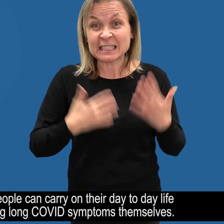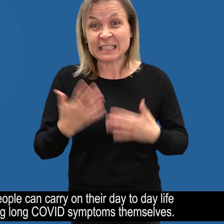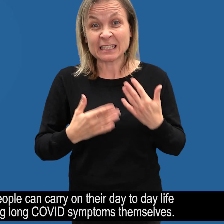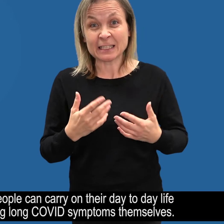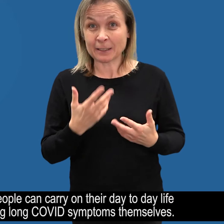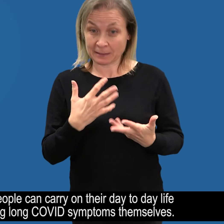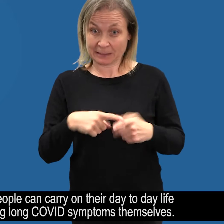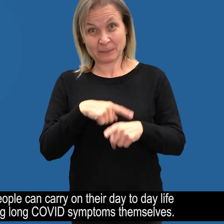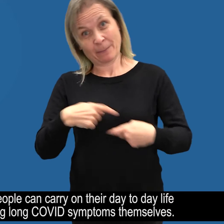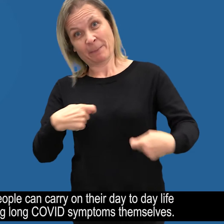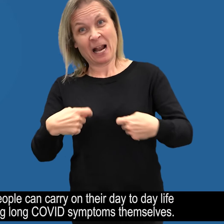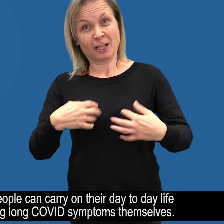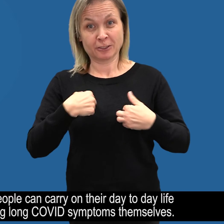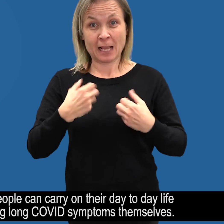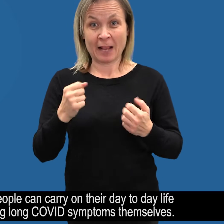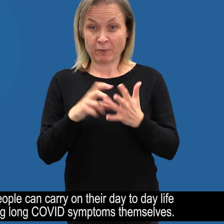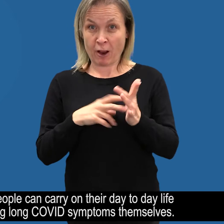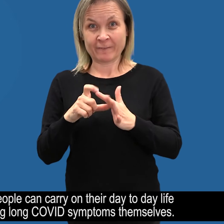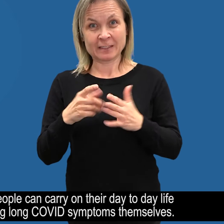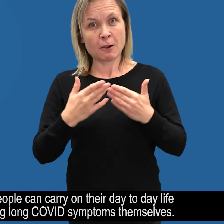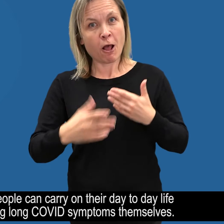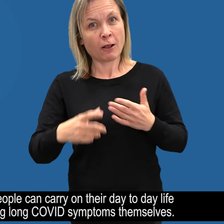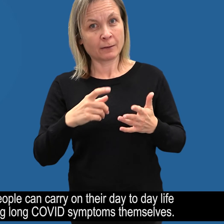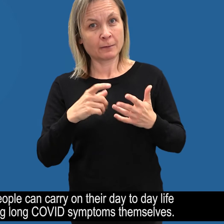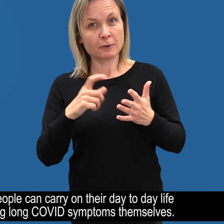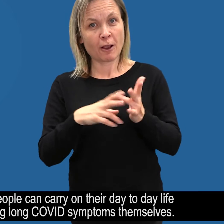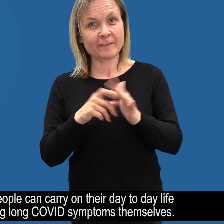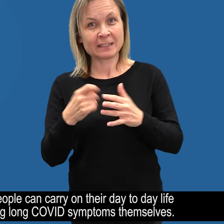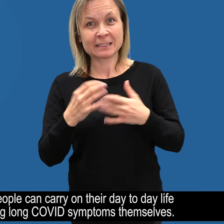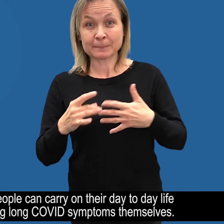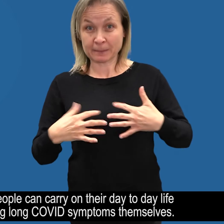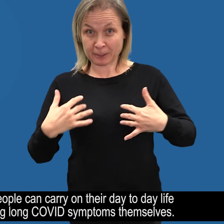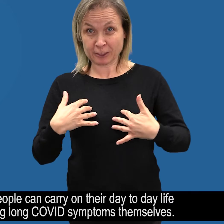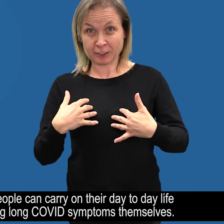day-to-day life managing long COVID symptoms themselves.